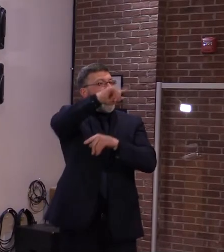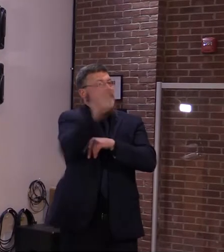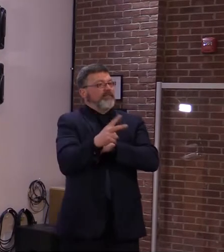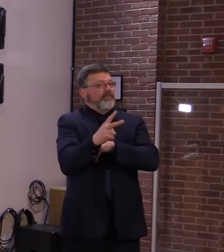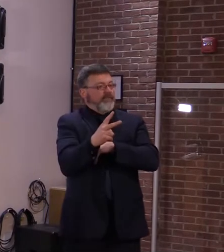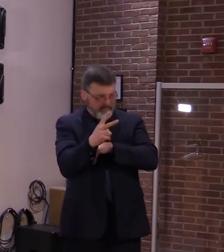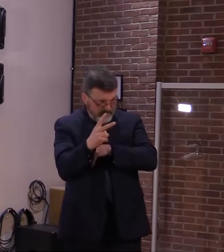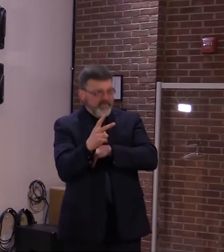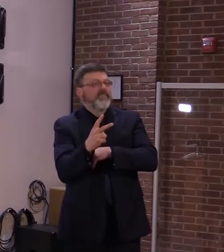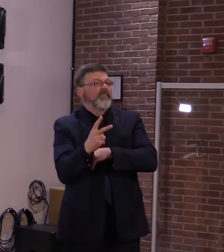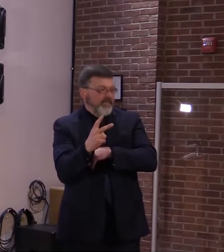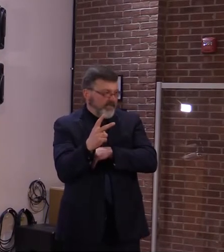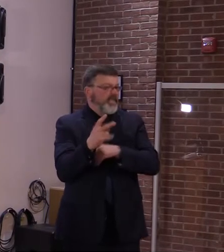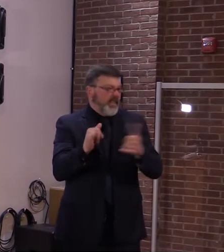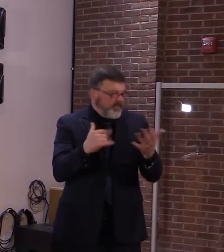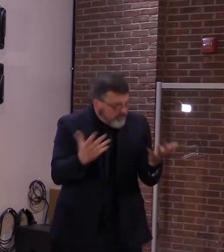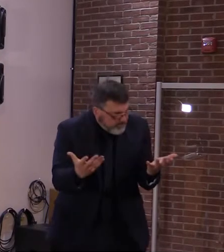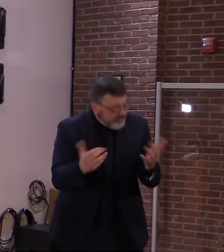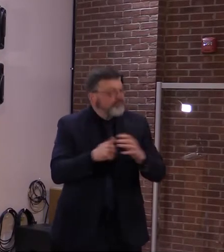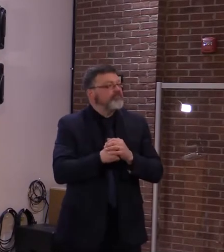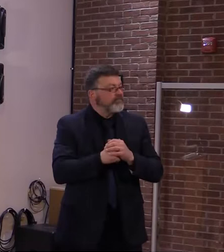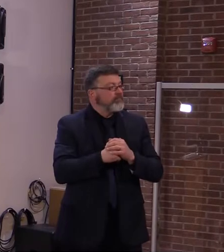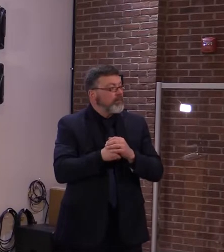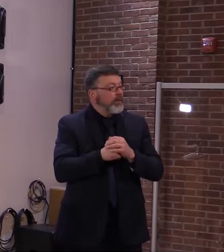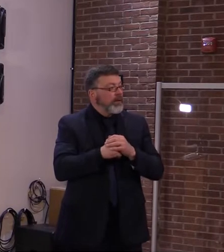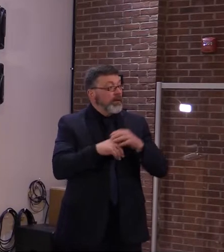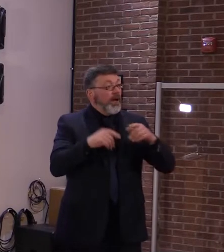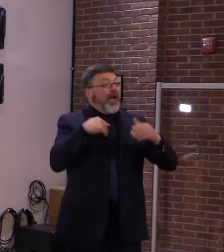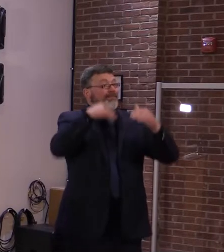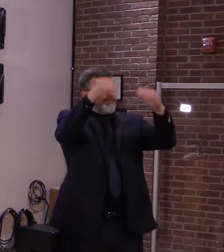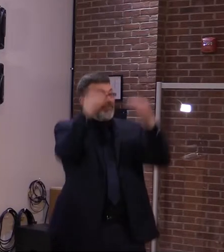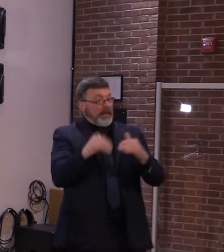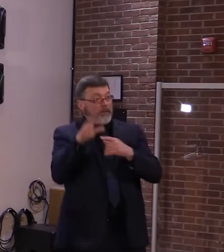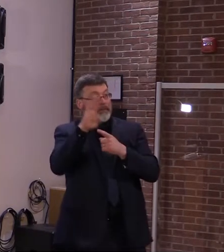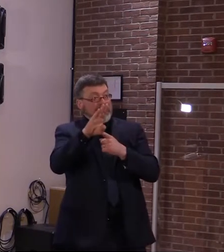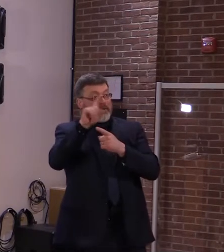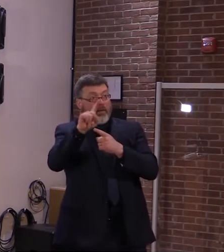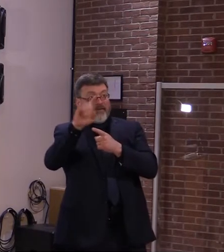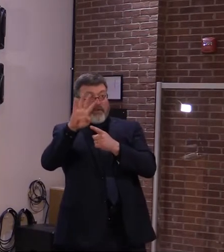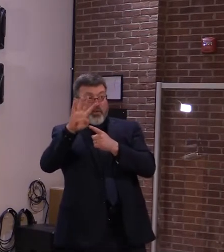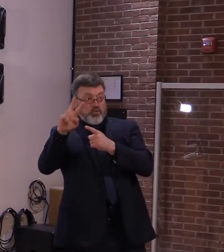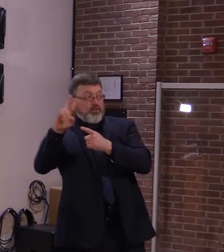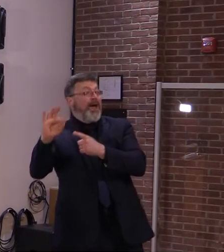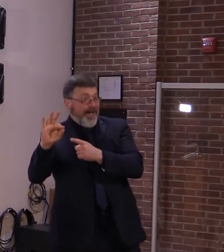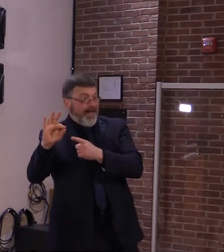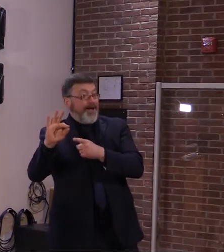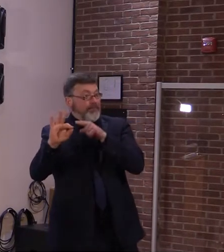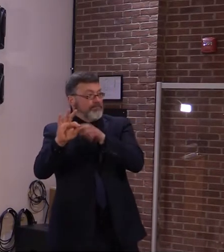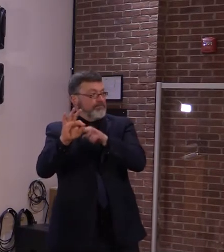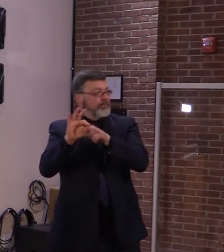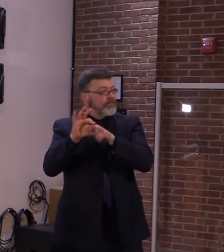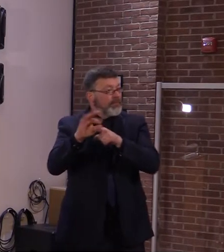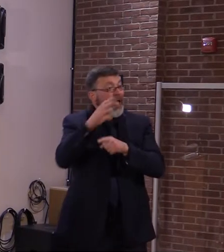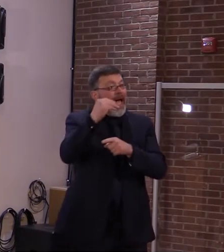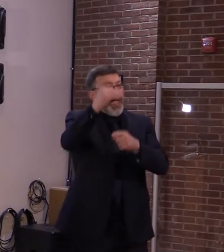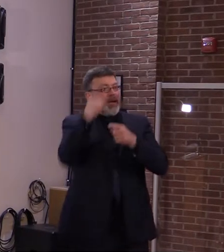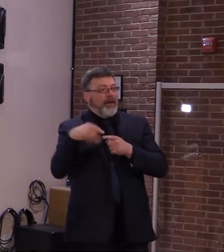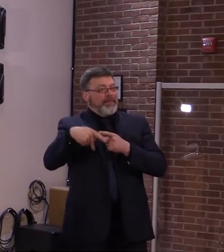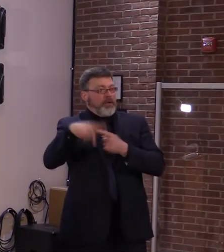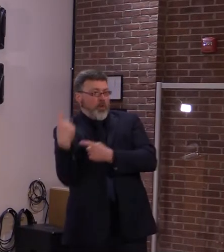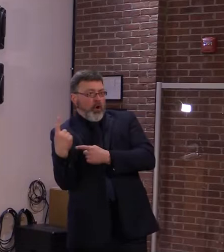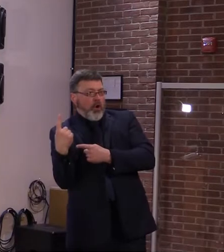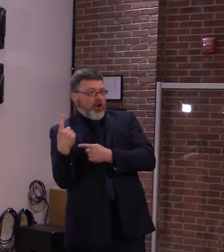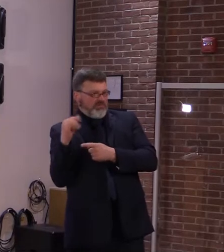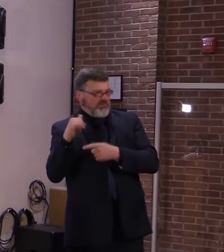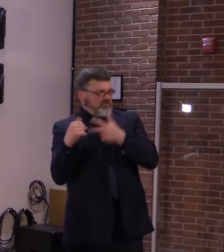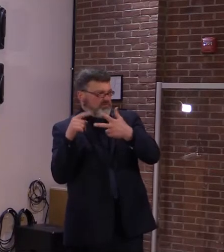counties, and the P1 variant was also recently confirmed in a small number of Rutland